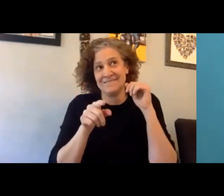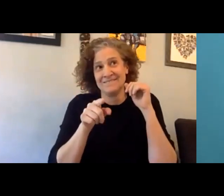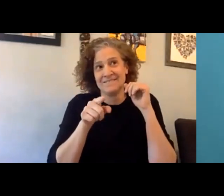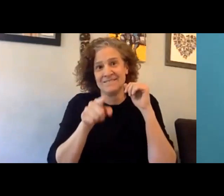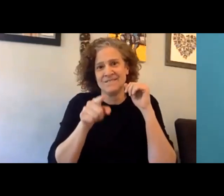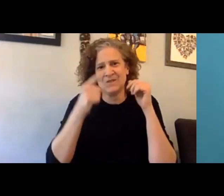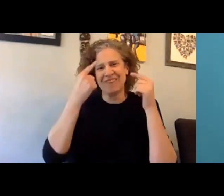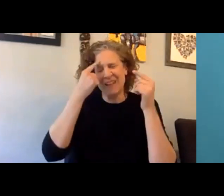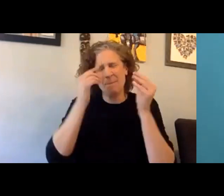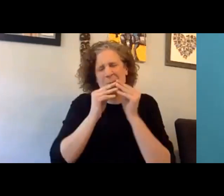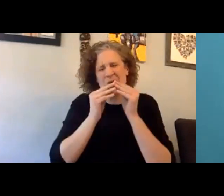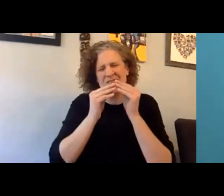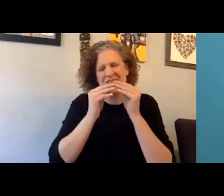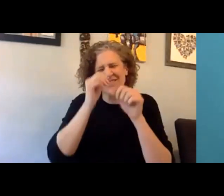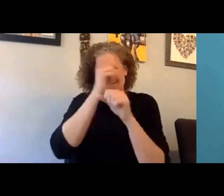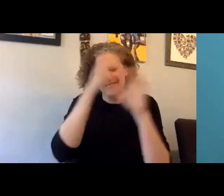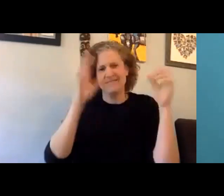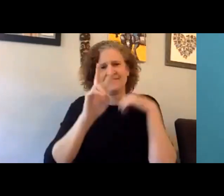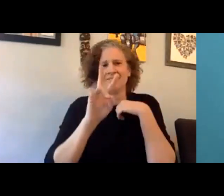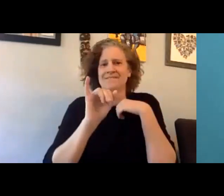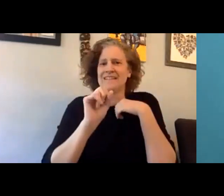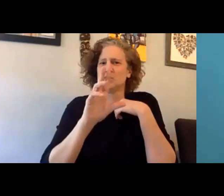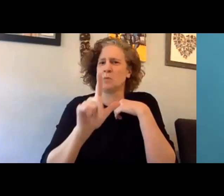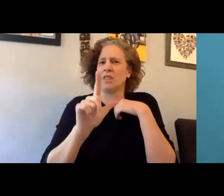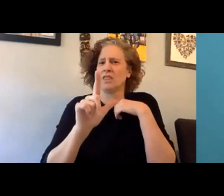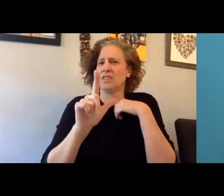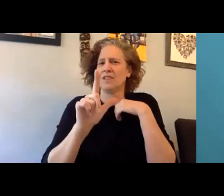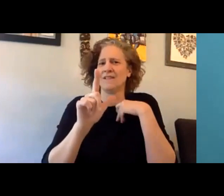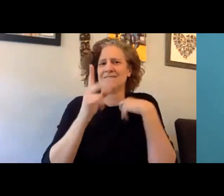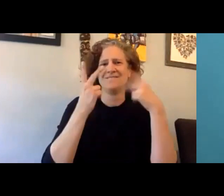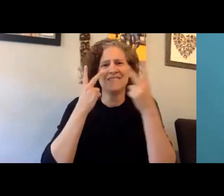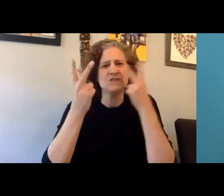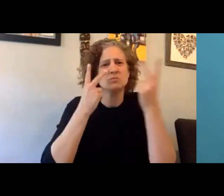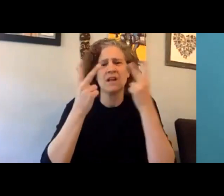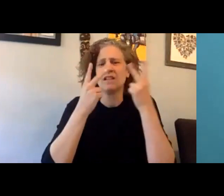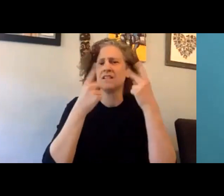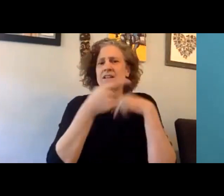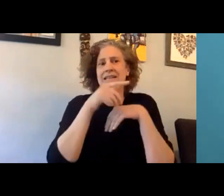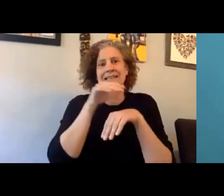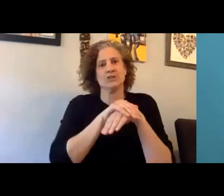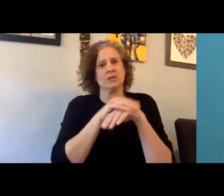but if you think more visually,